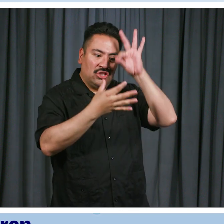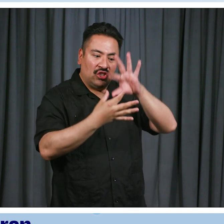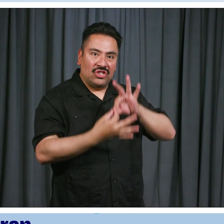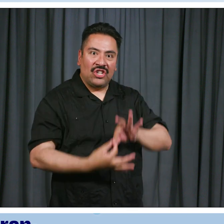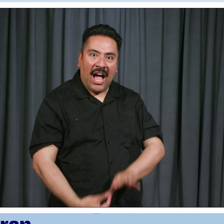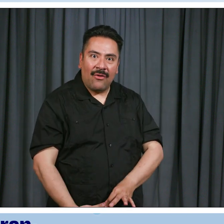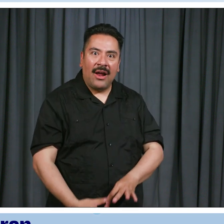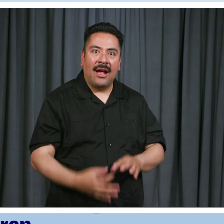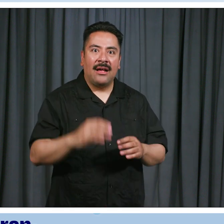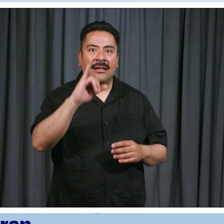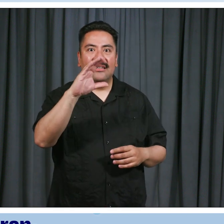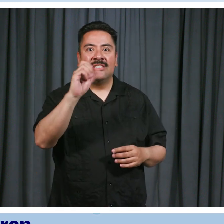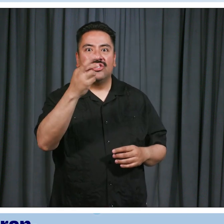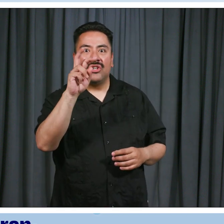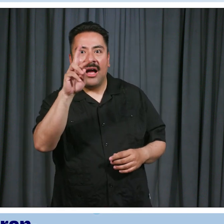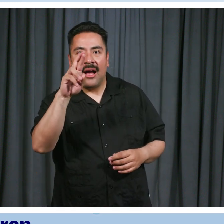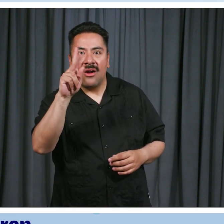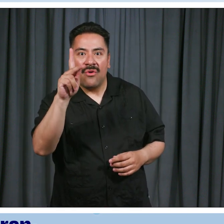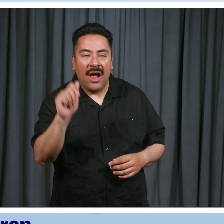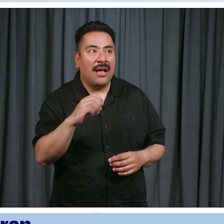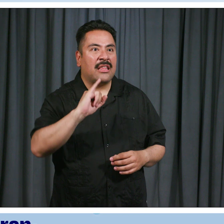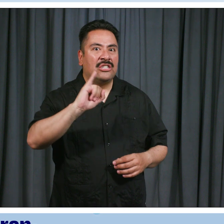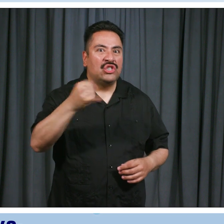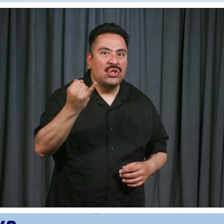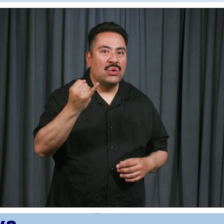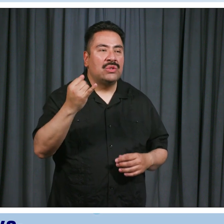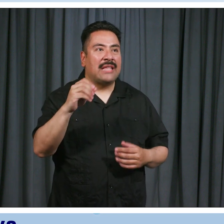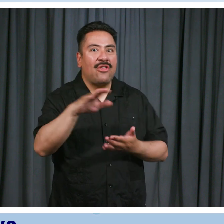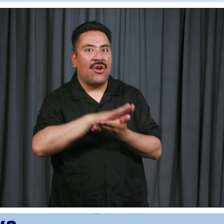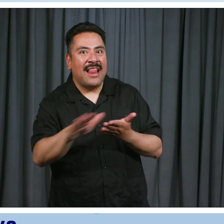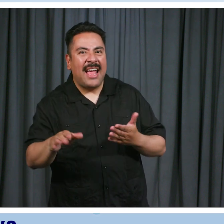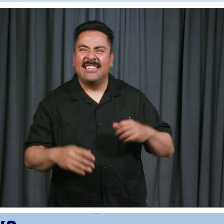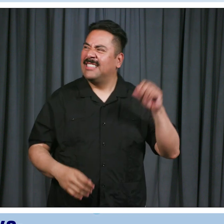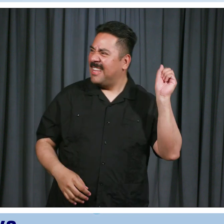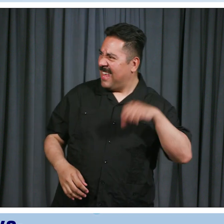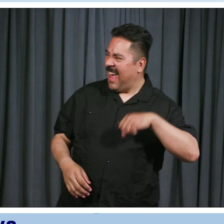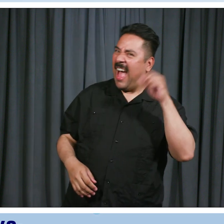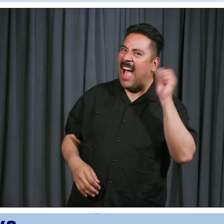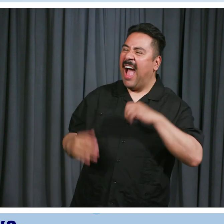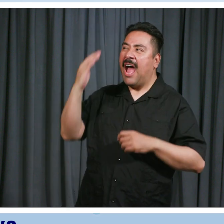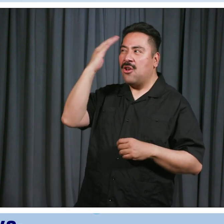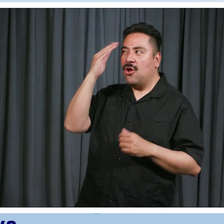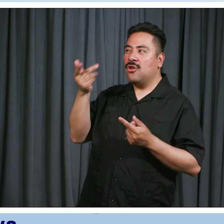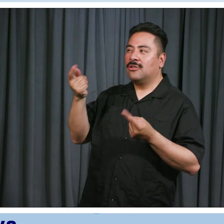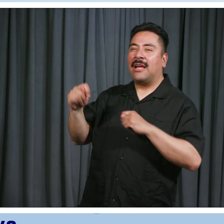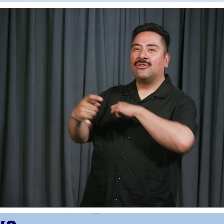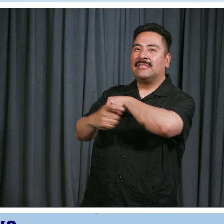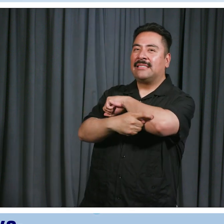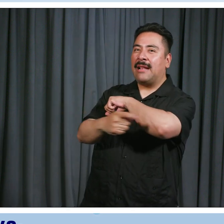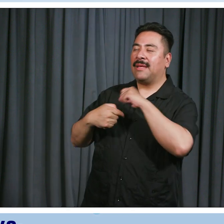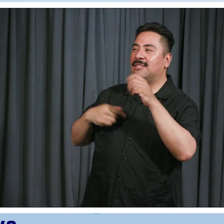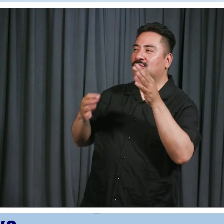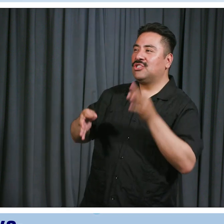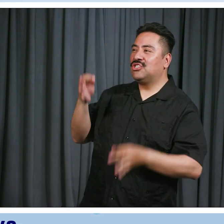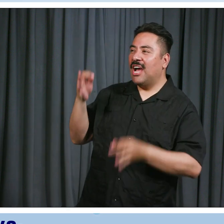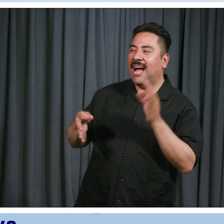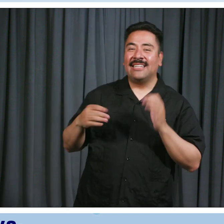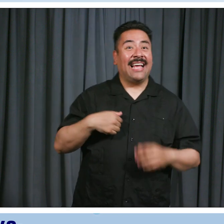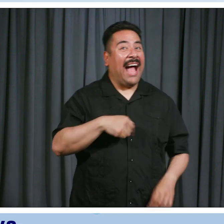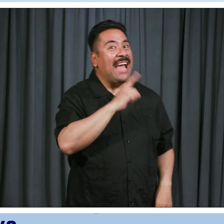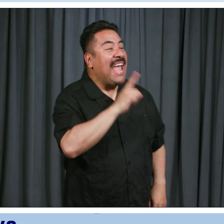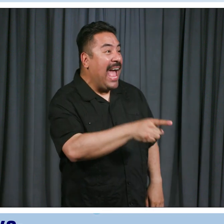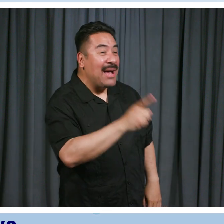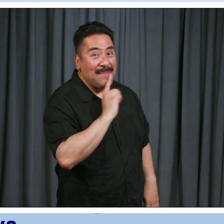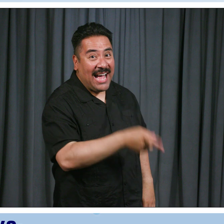these, your juice and your cleanse. Yes. Yeah. I know that you're trying to tempt me to judge that stereotype, okay, but I am am